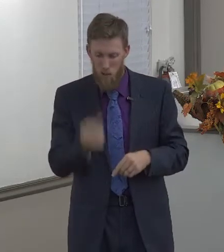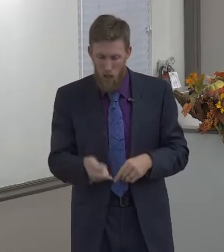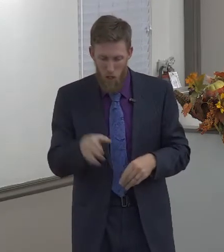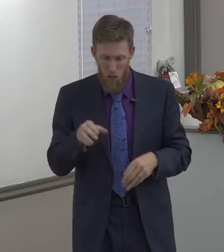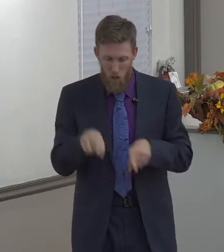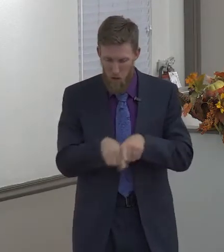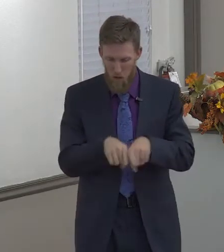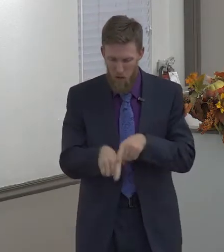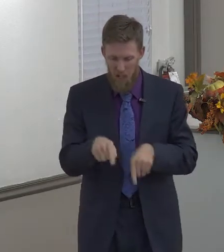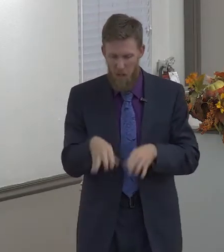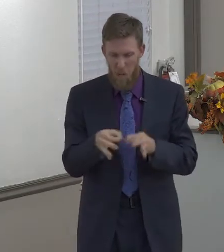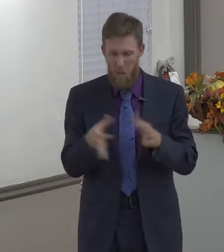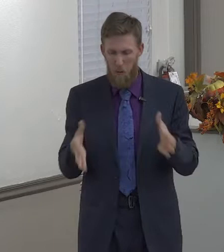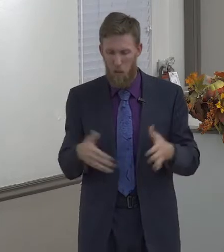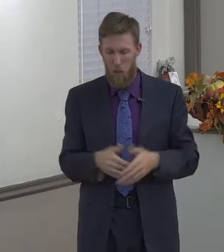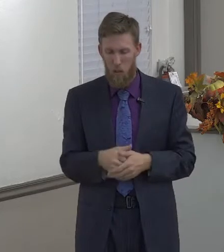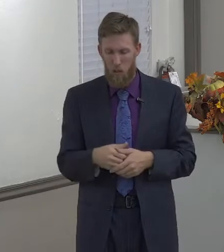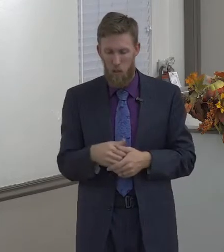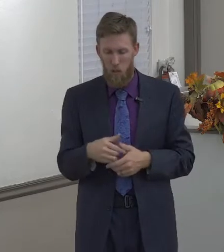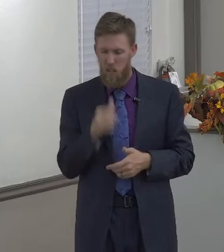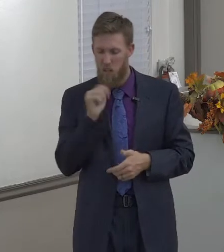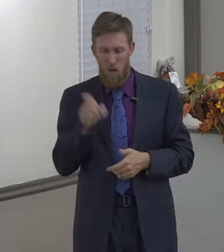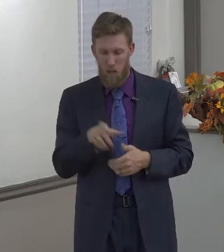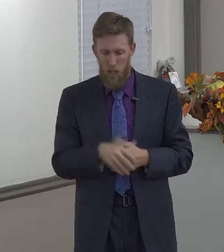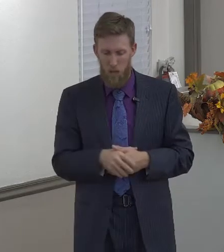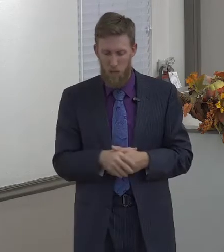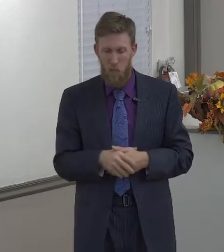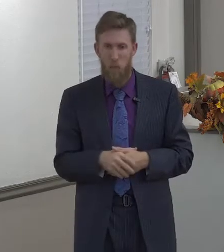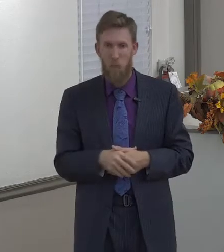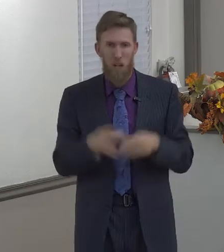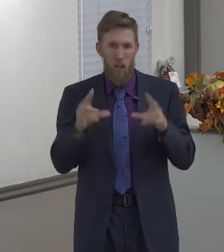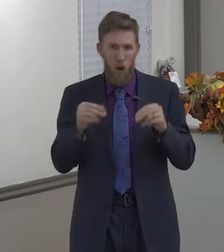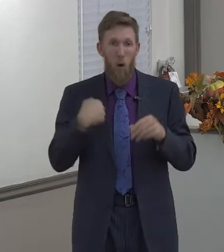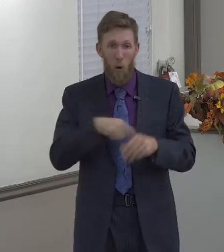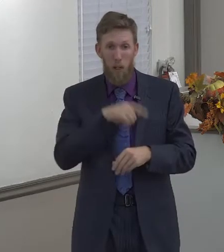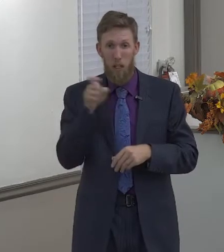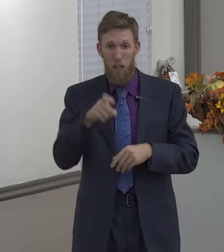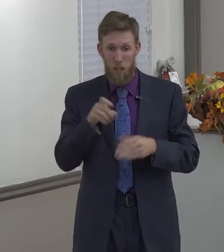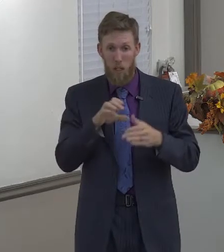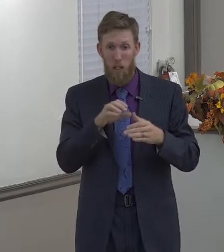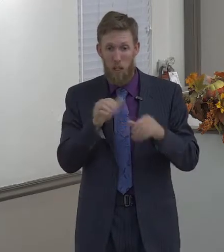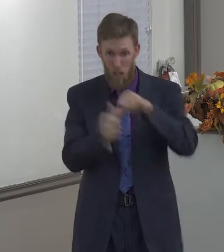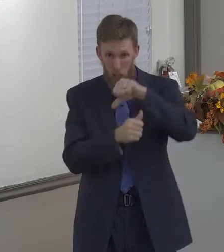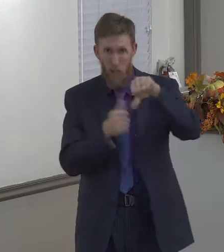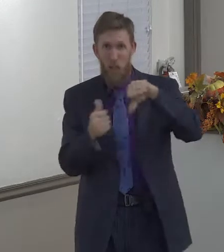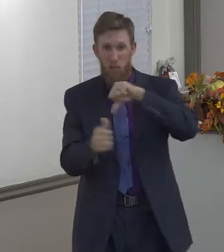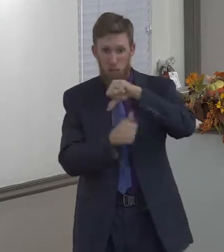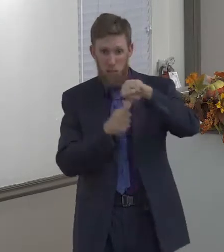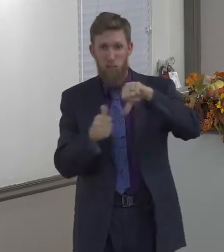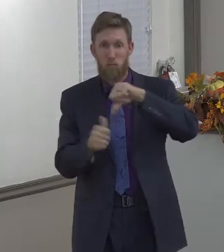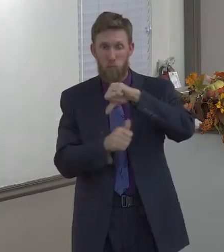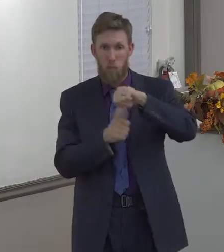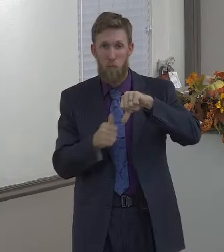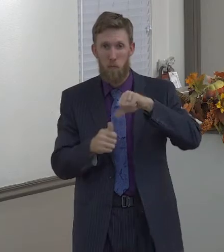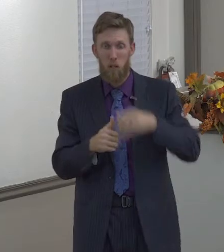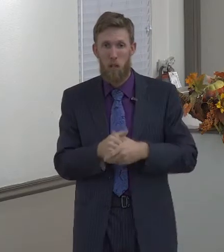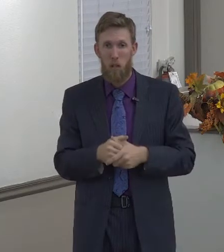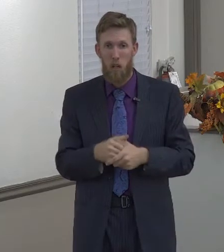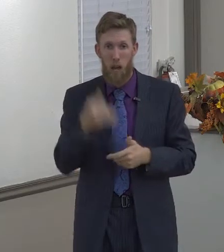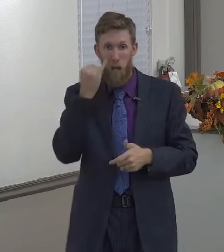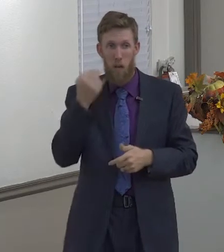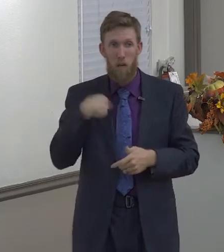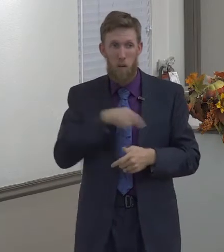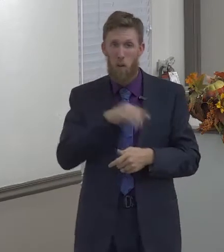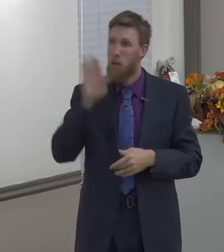As a body of Christ, we need each other. In order for the body to reach its